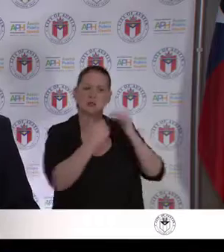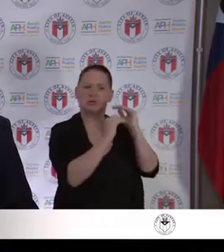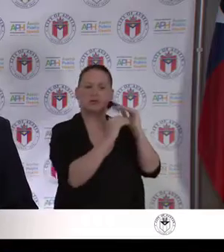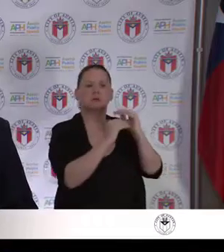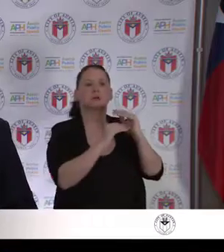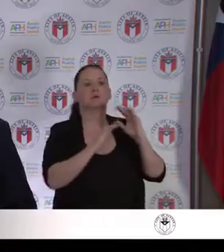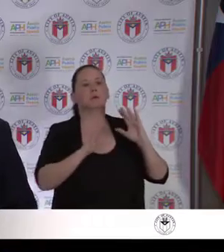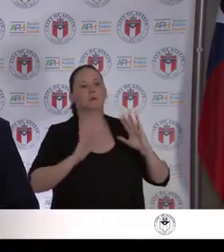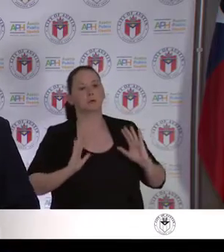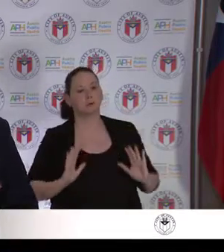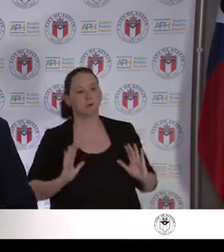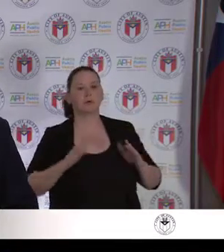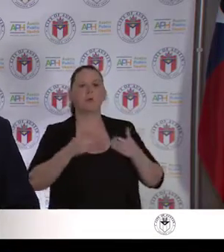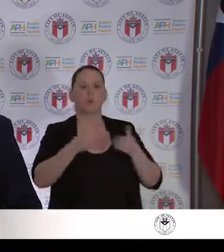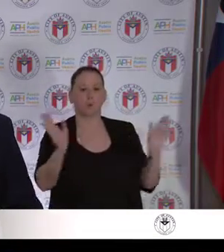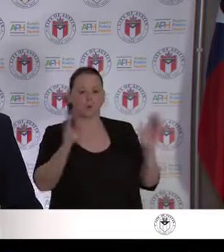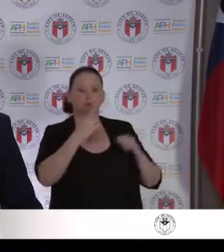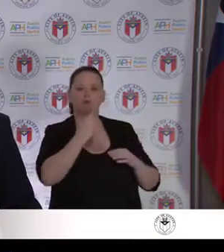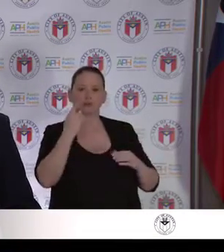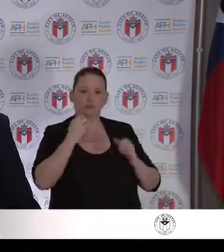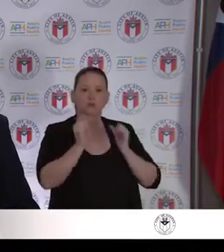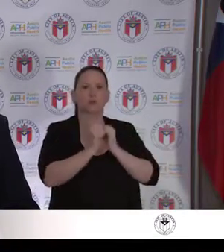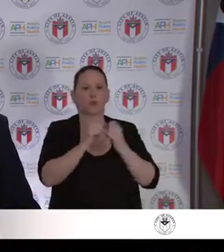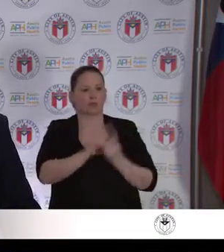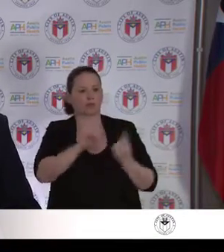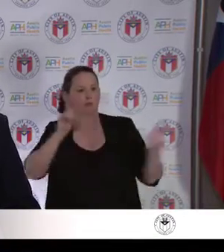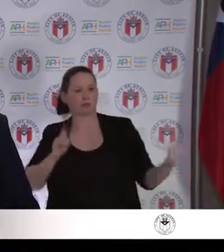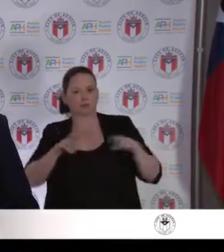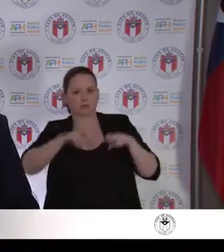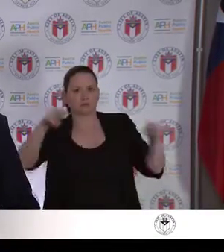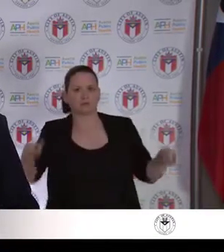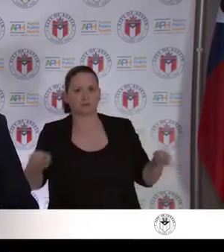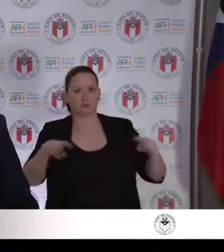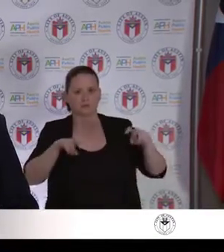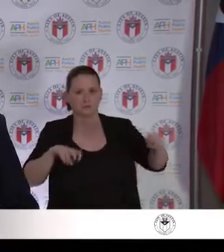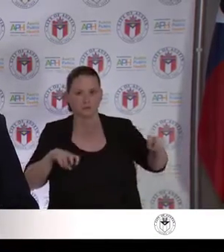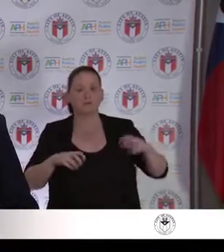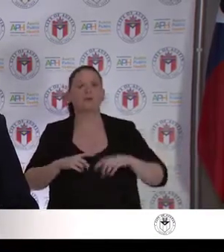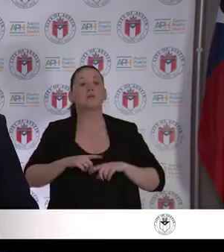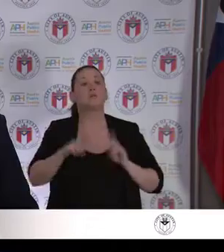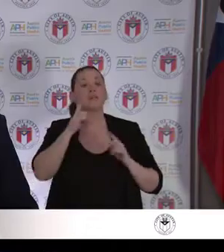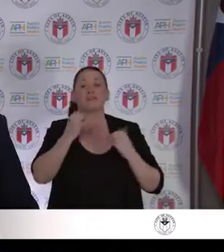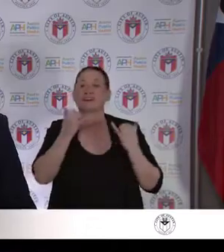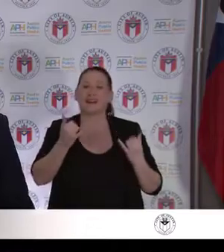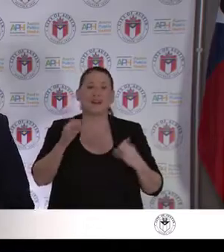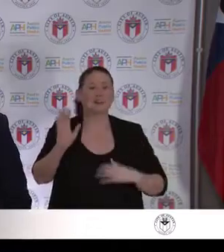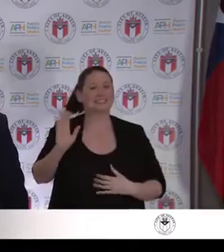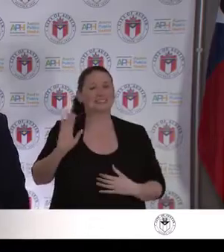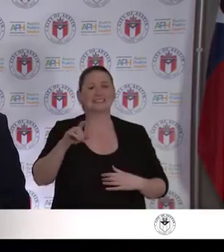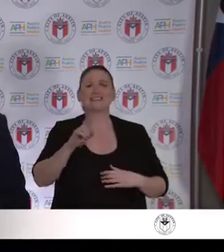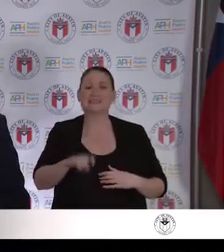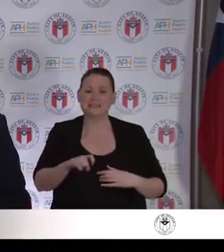restaurants open again with the social distancing done. But for right now, we really need to have a community